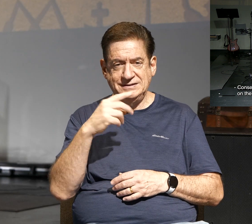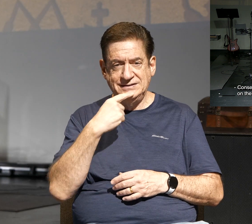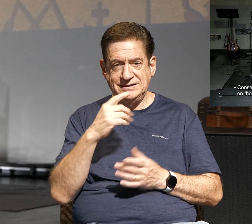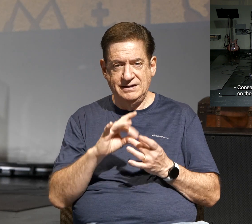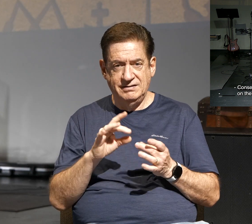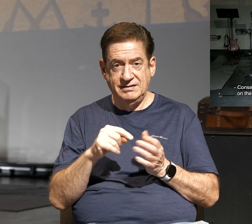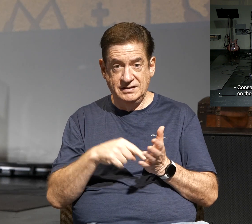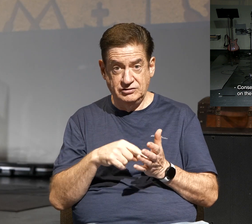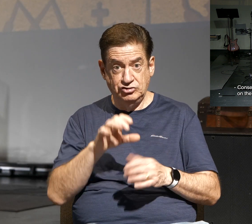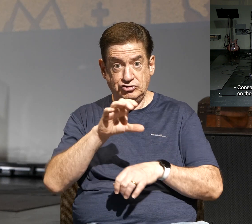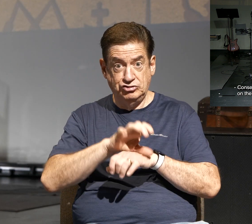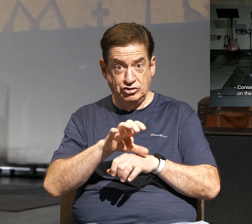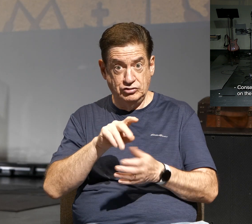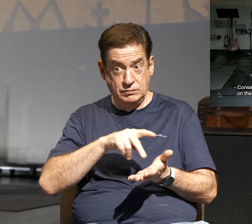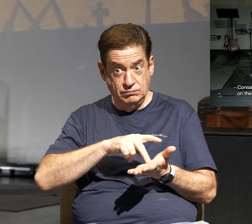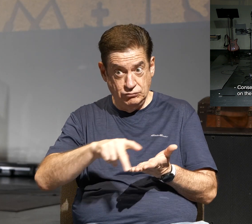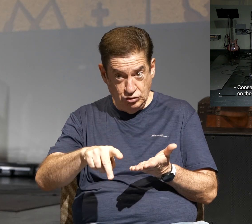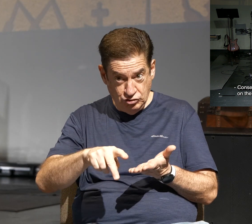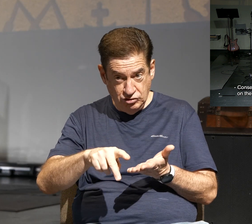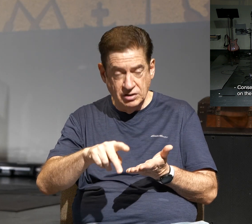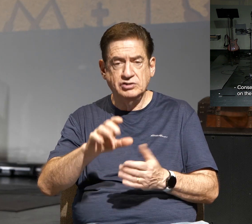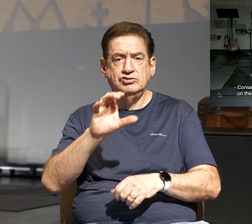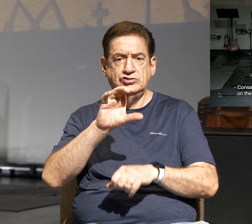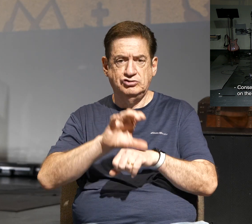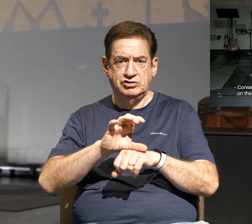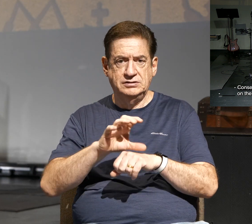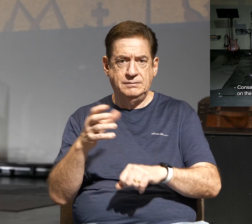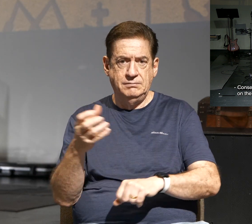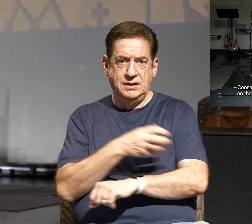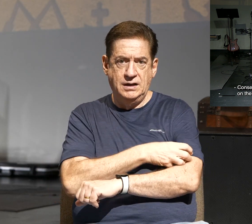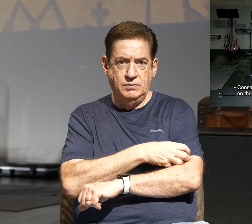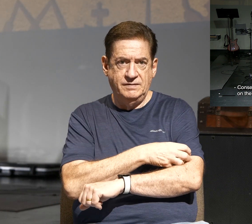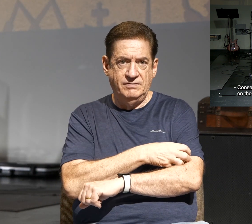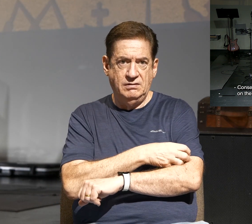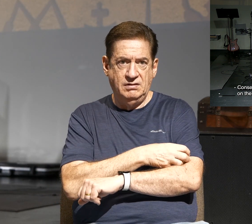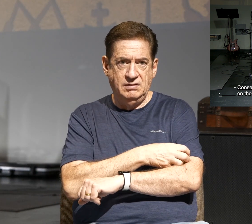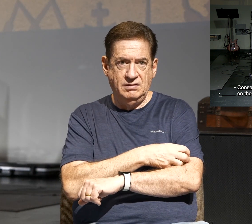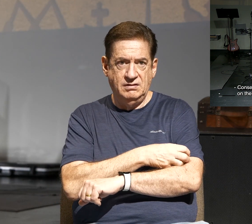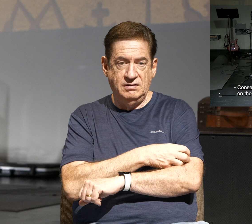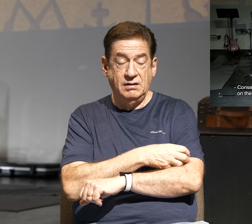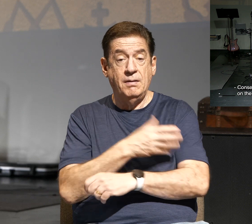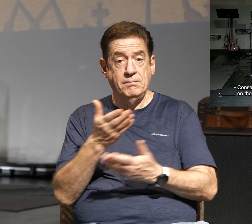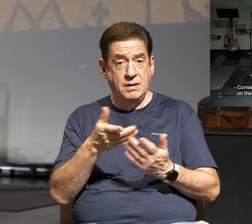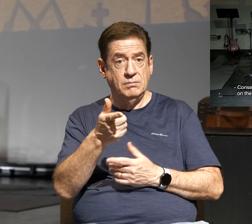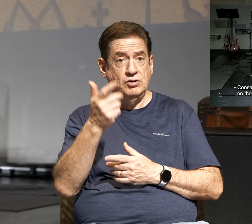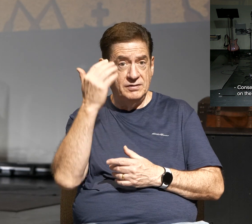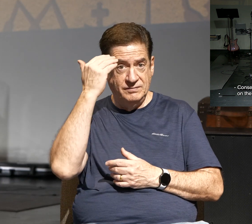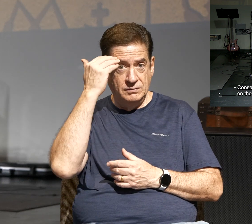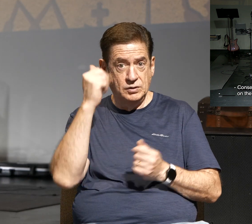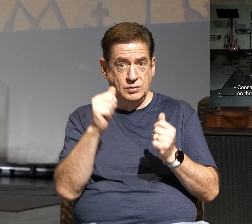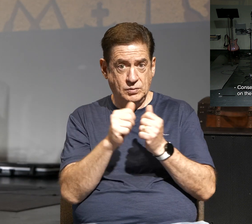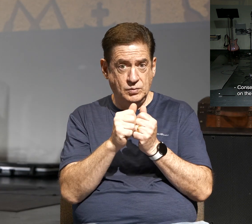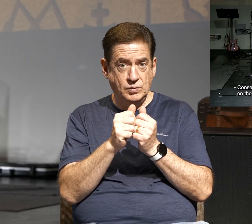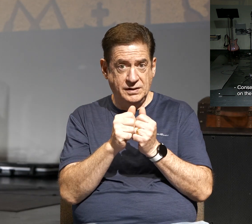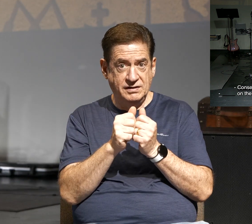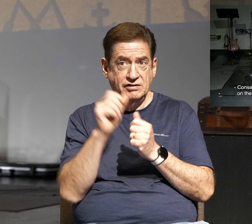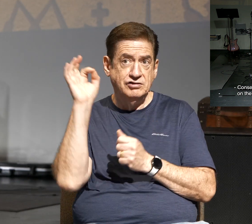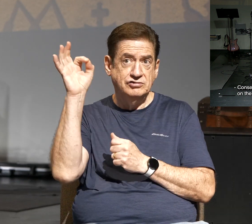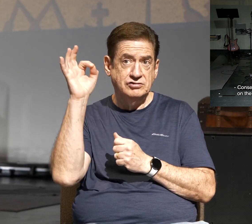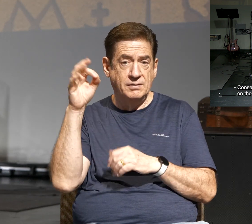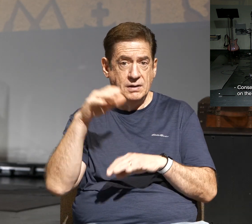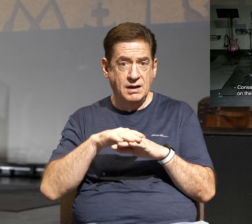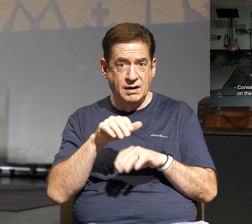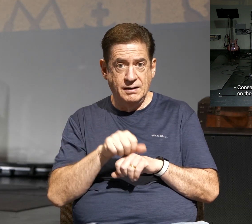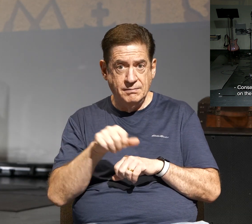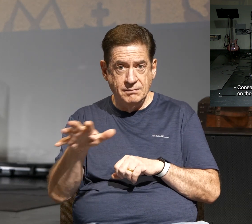church pure is the church powerful. Maybe you're familiar with the Sermon on the Mount,